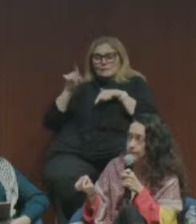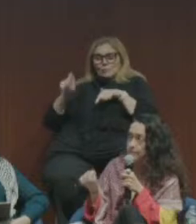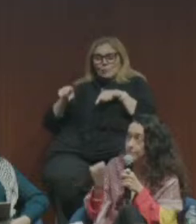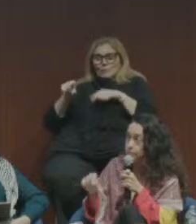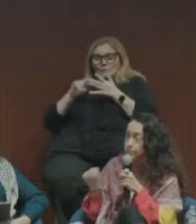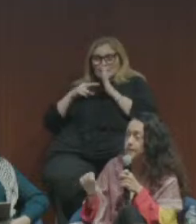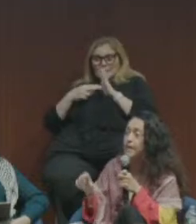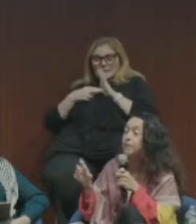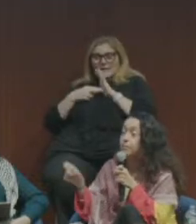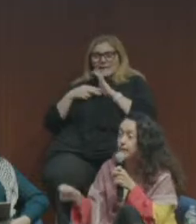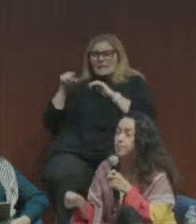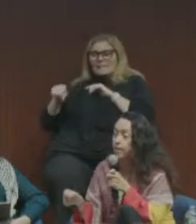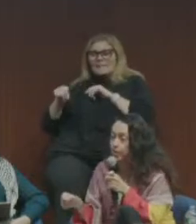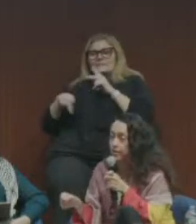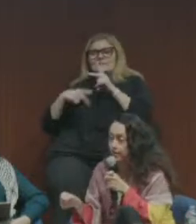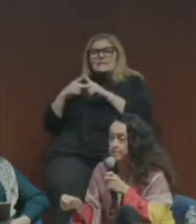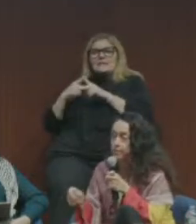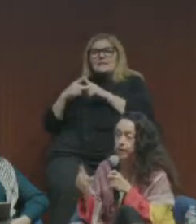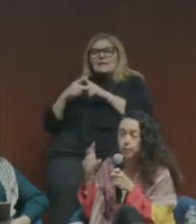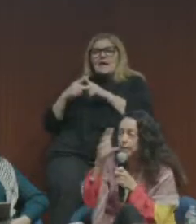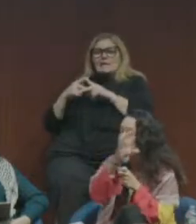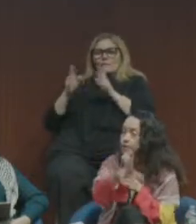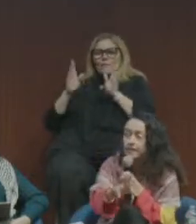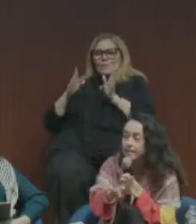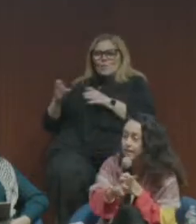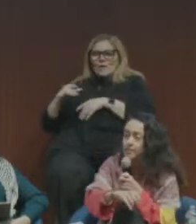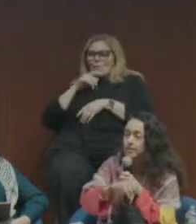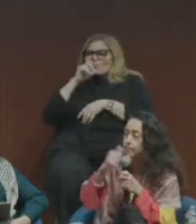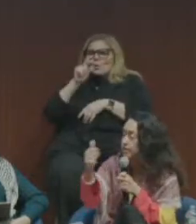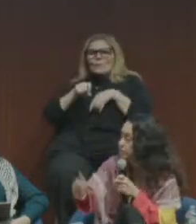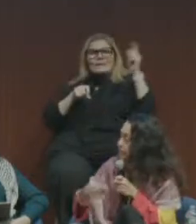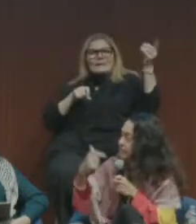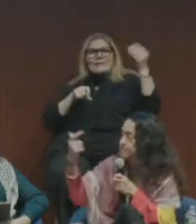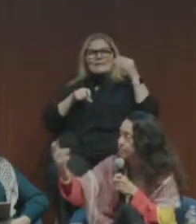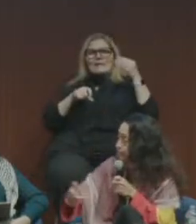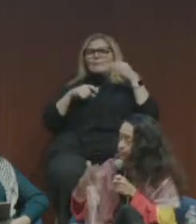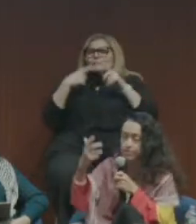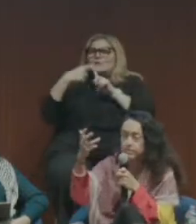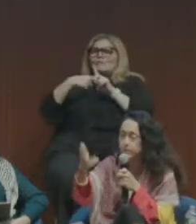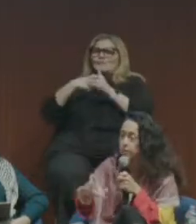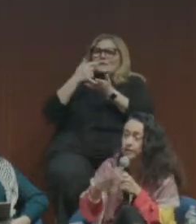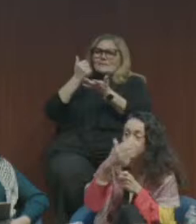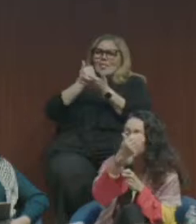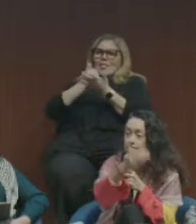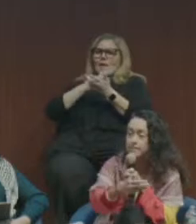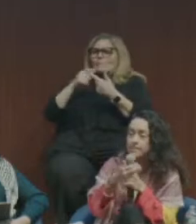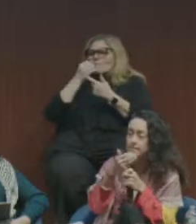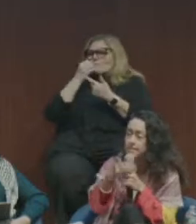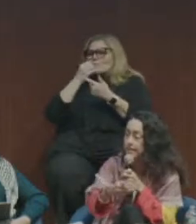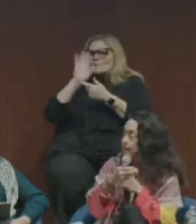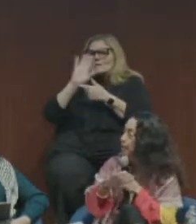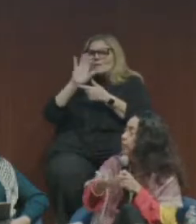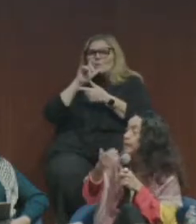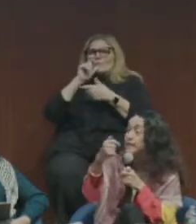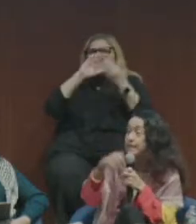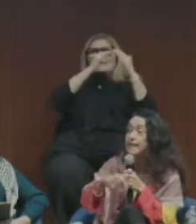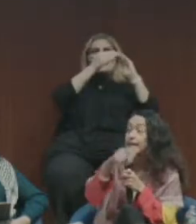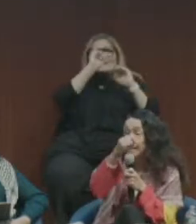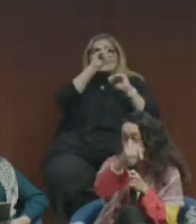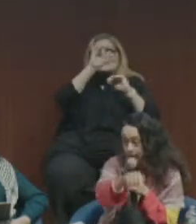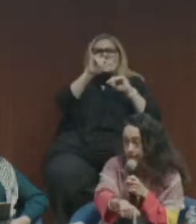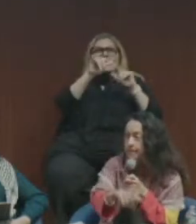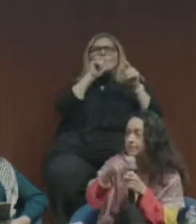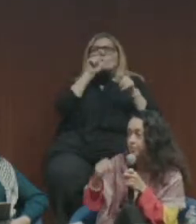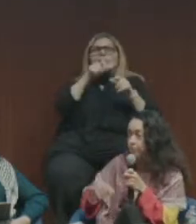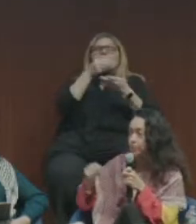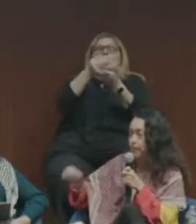mean. This would be the kind of making power organizing, right? We don't need them to give rental assistance, food assistance. We don't need the city. We need